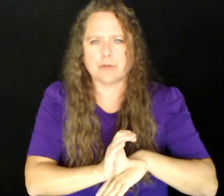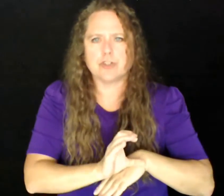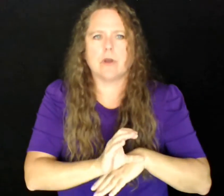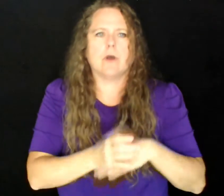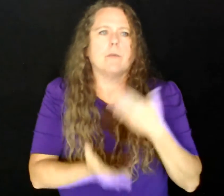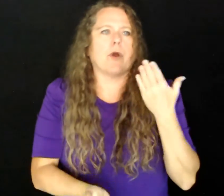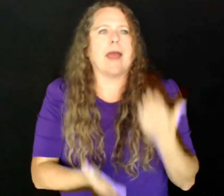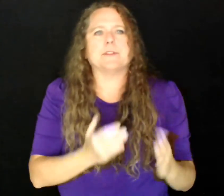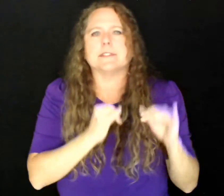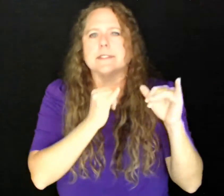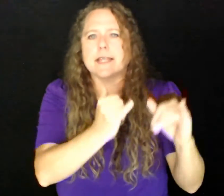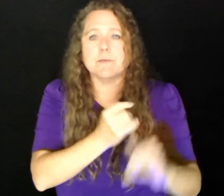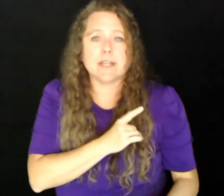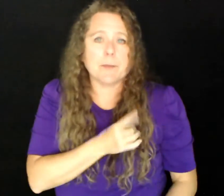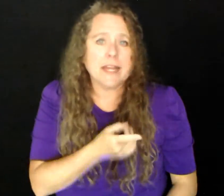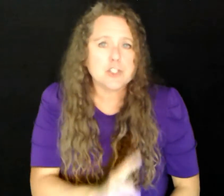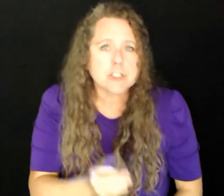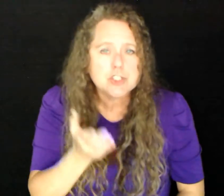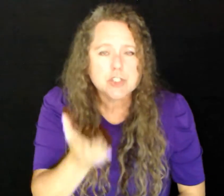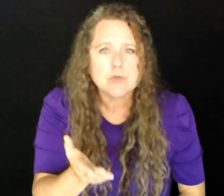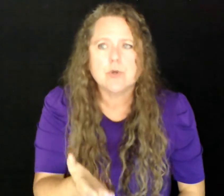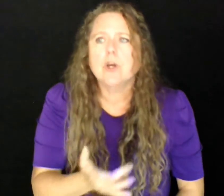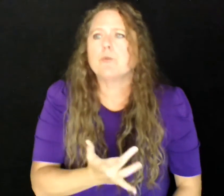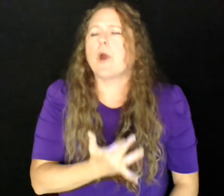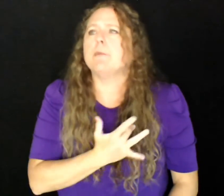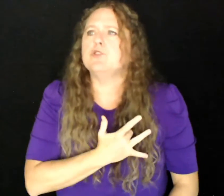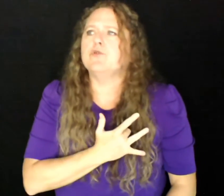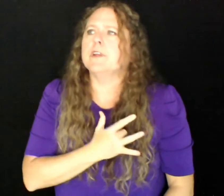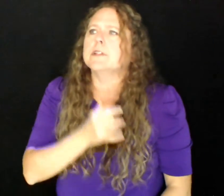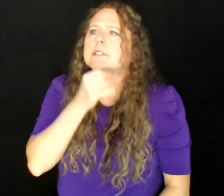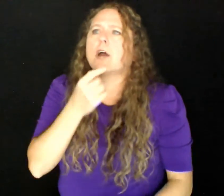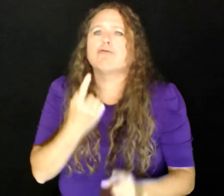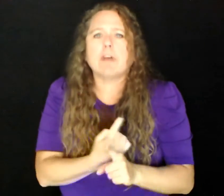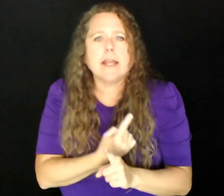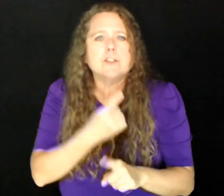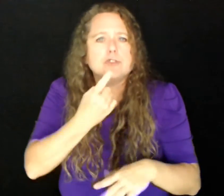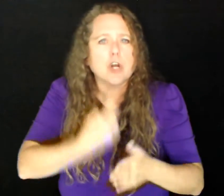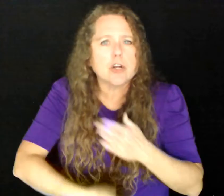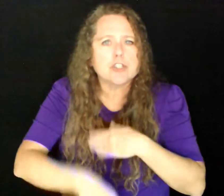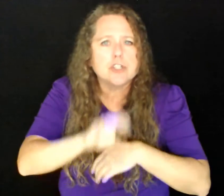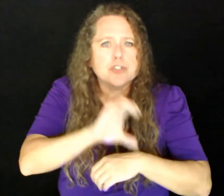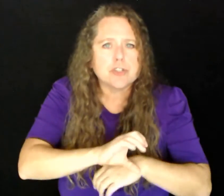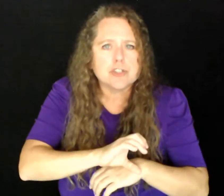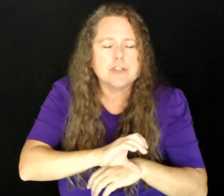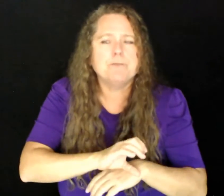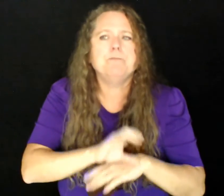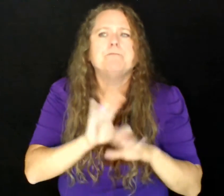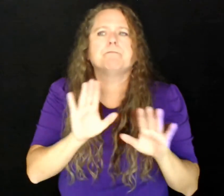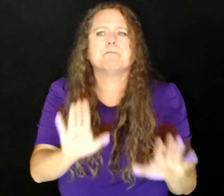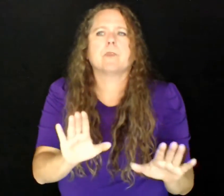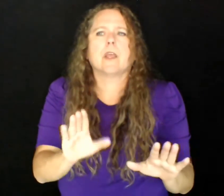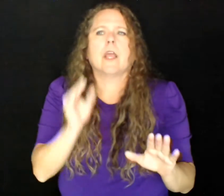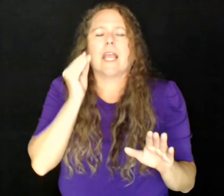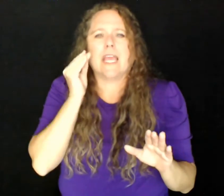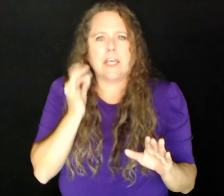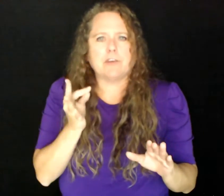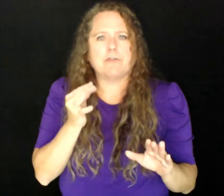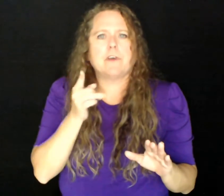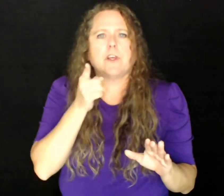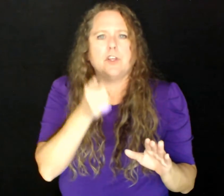church. Perhaps it's the same denomination as you. Perhaps you feel it's not right to charge a church. If you